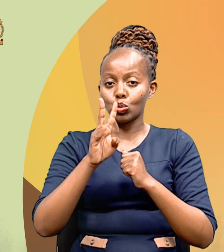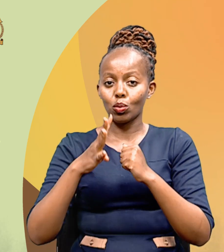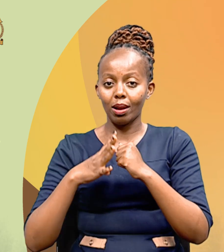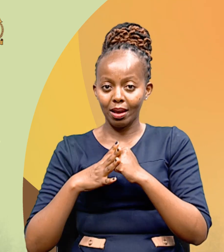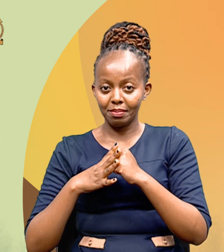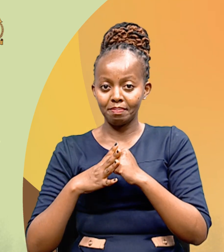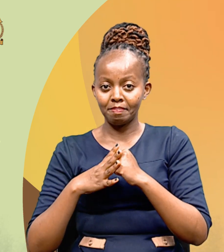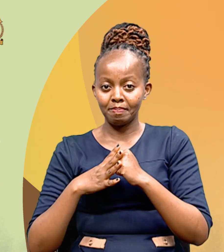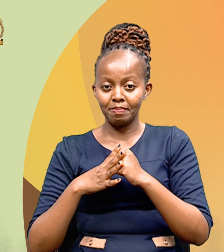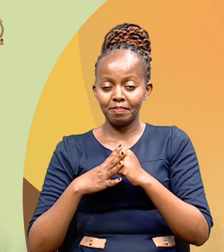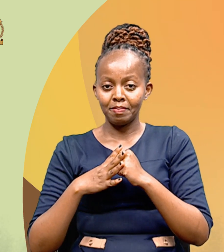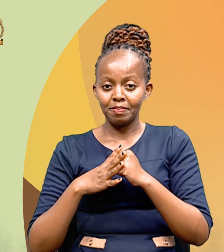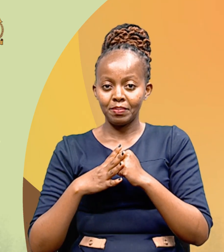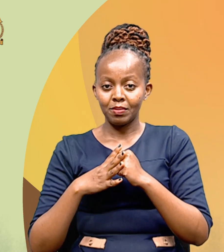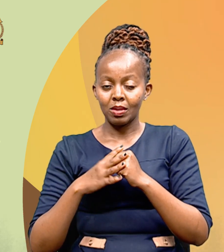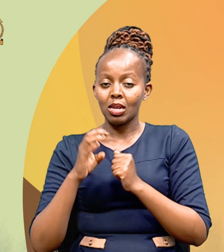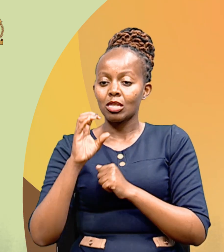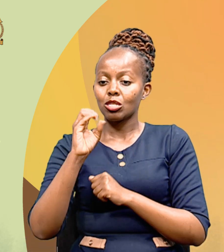829